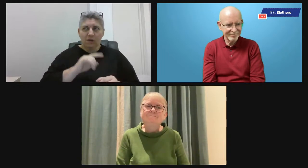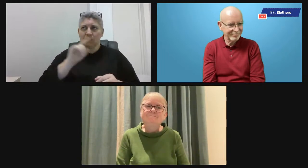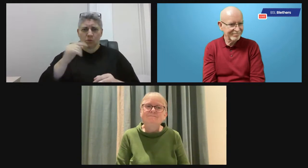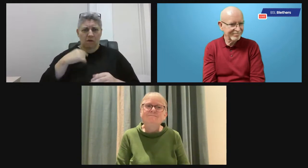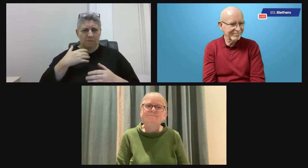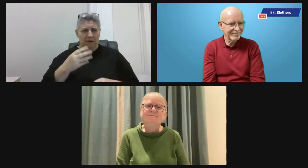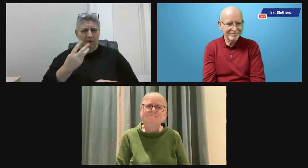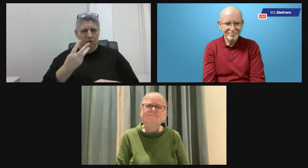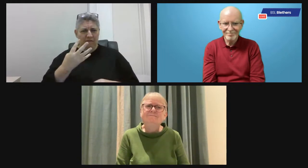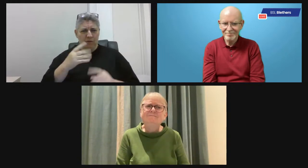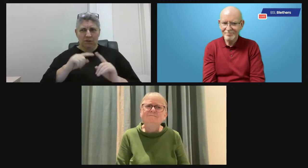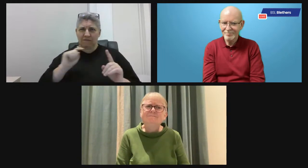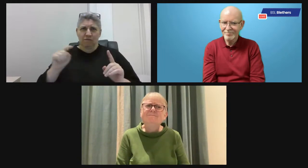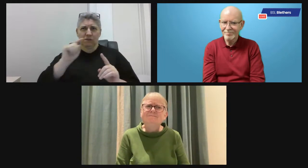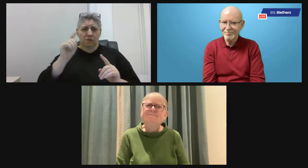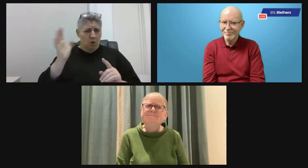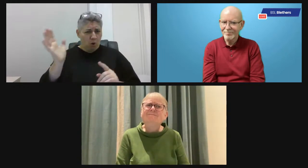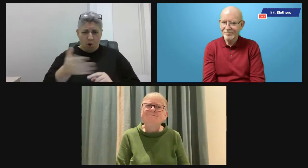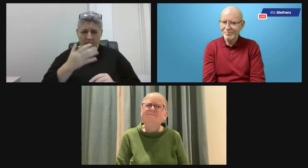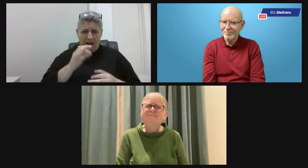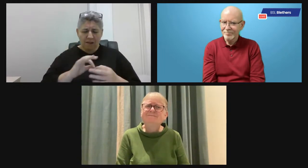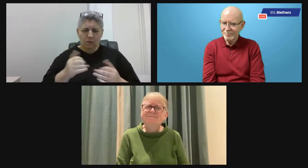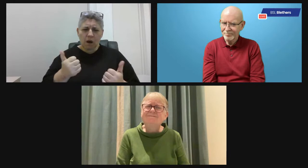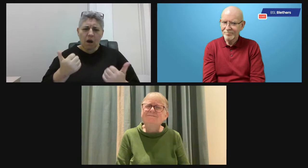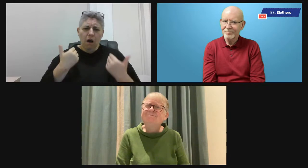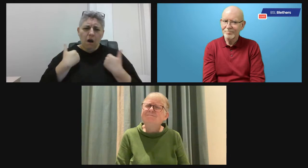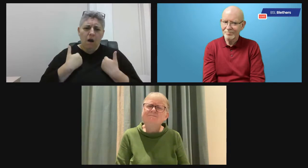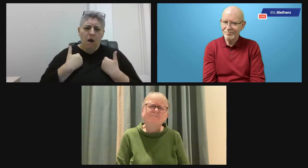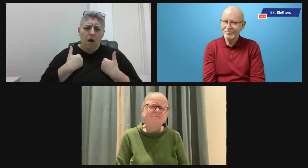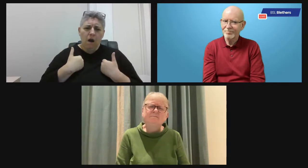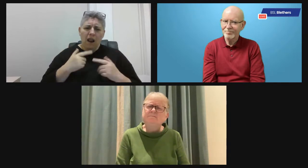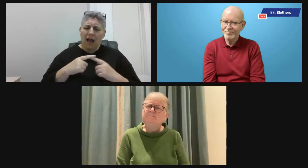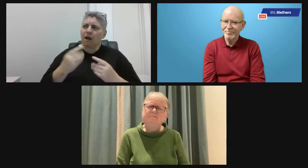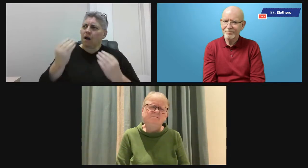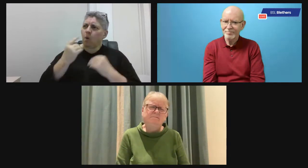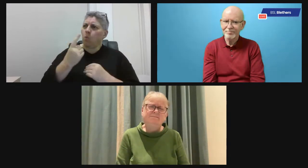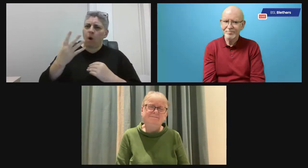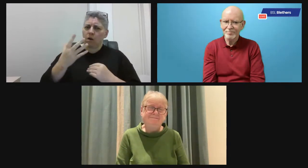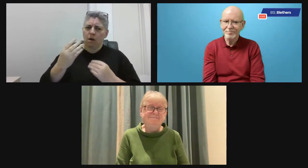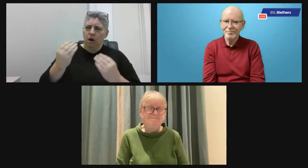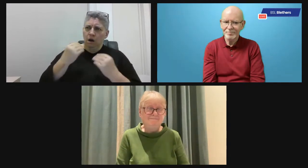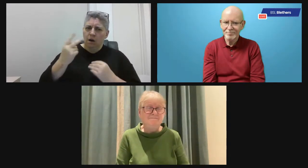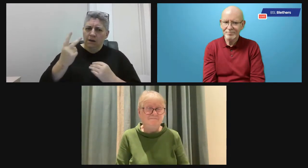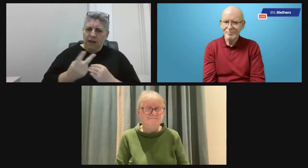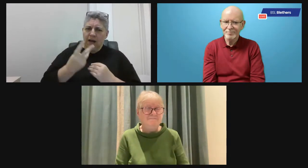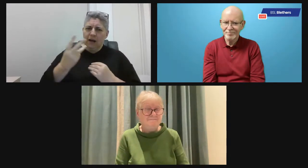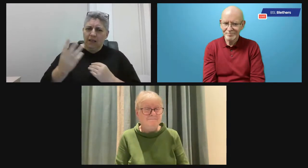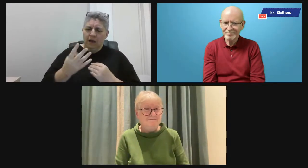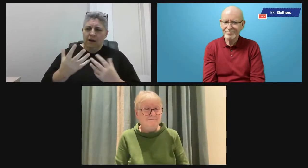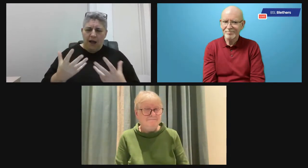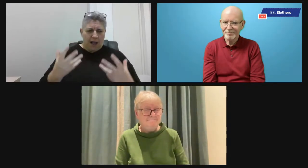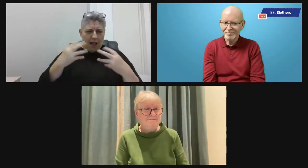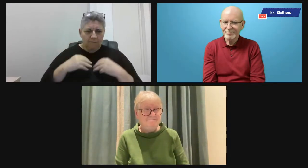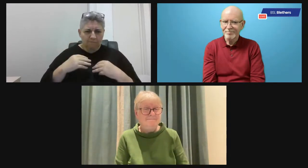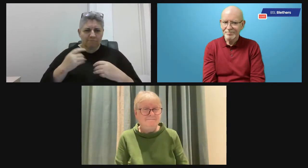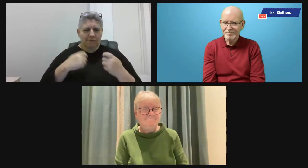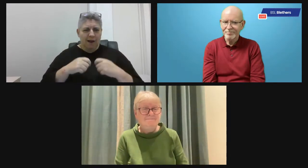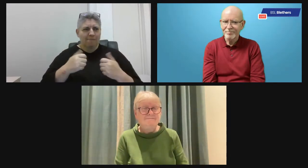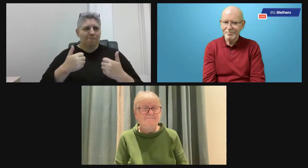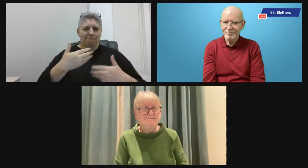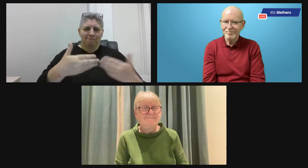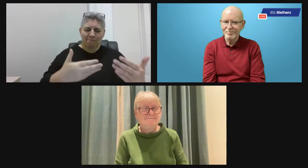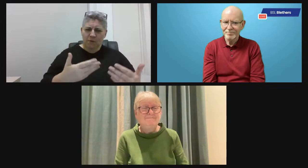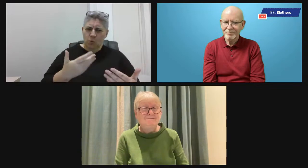linguistics. So it didn't matter where you went, all of them covered linguistics as a core element of their